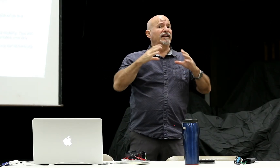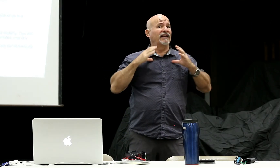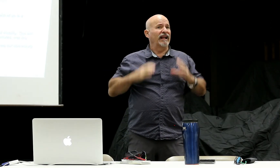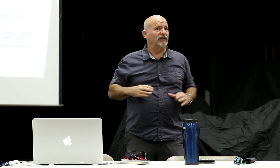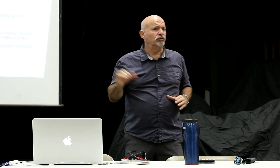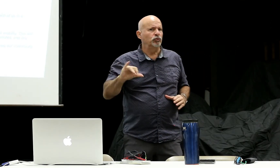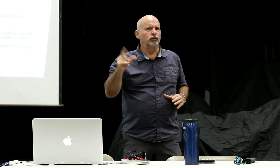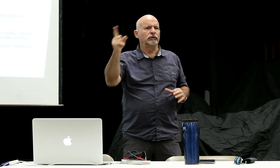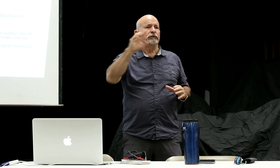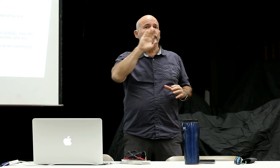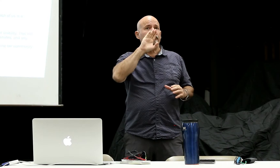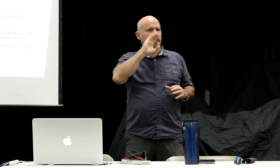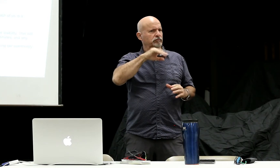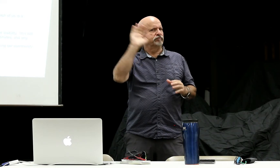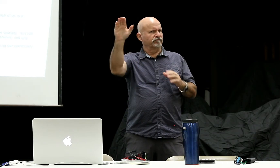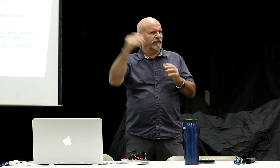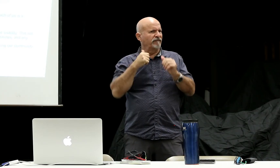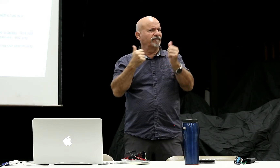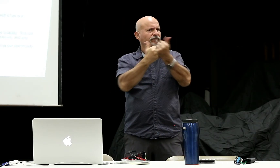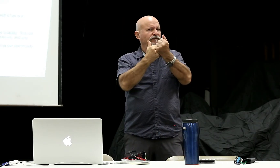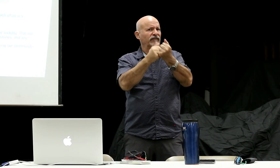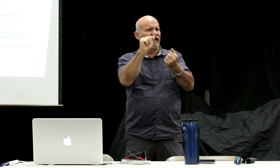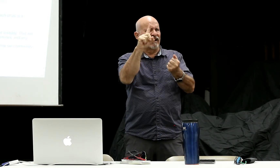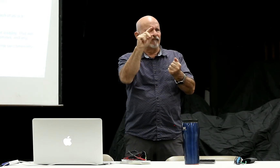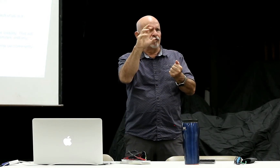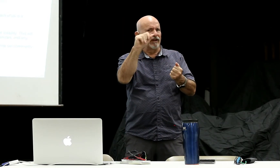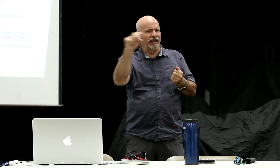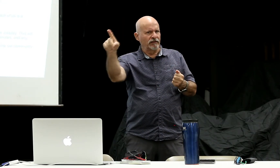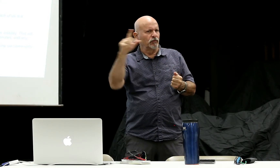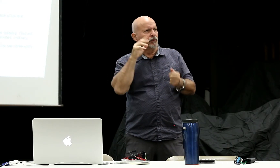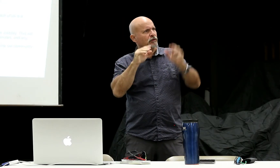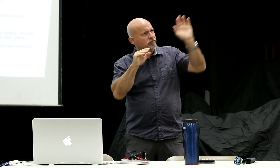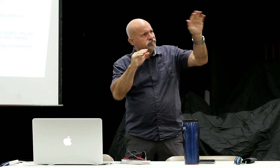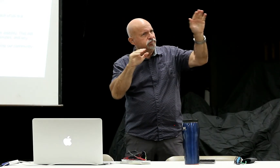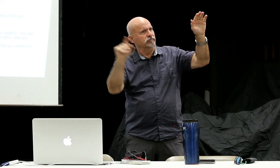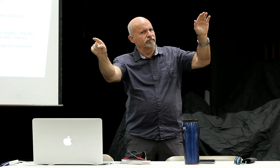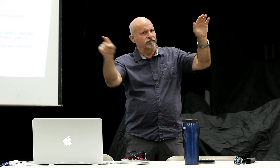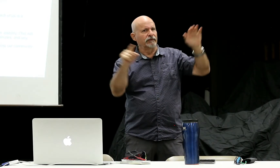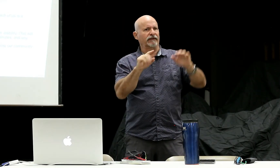what I've noticed is that probably in the last 3 years,